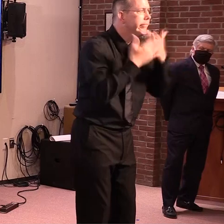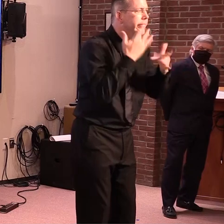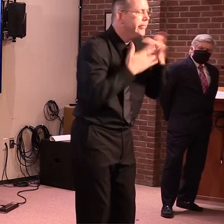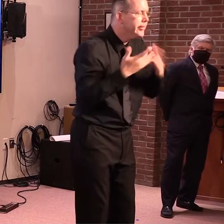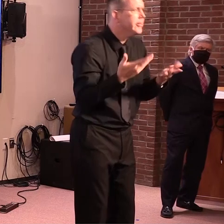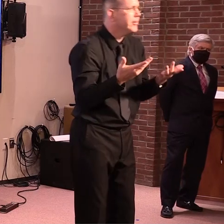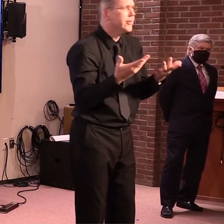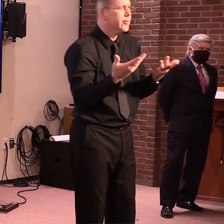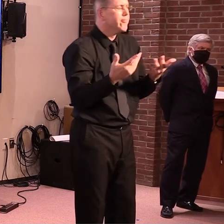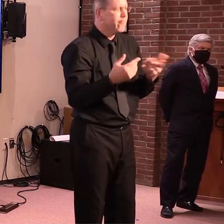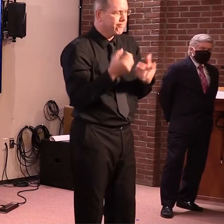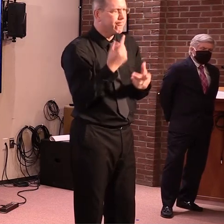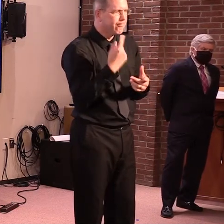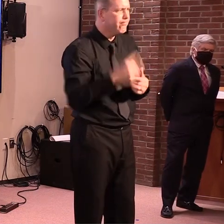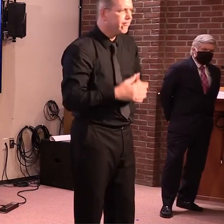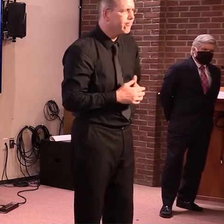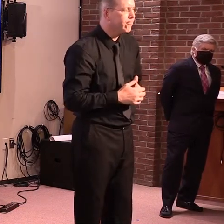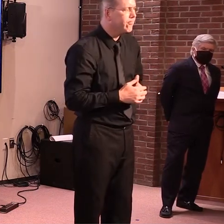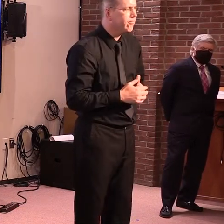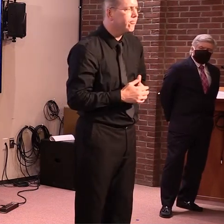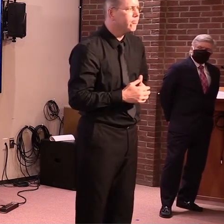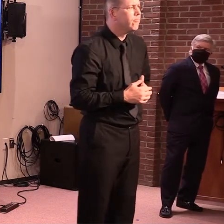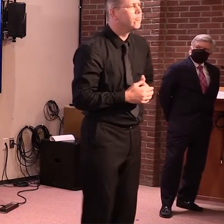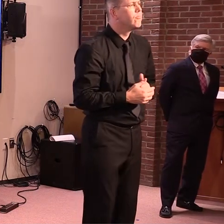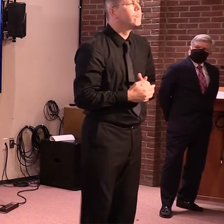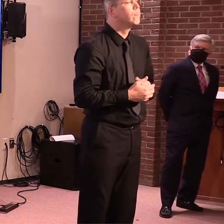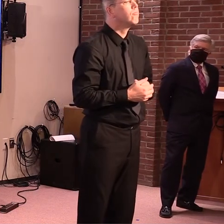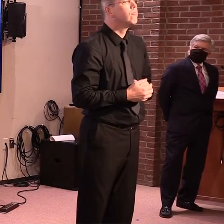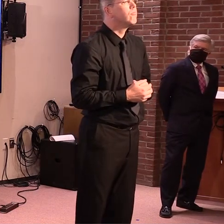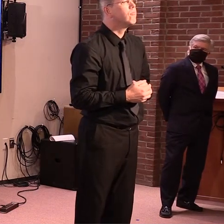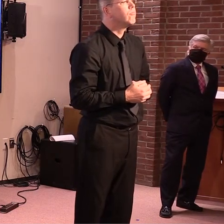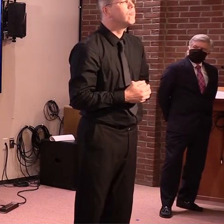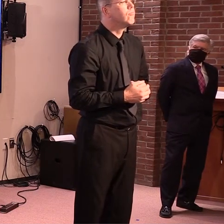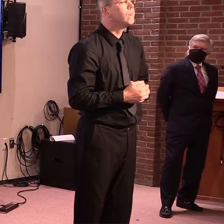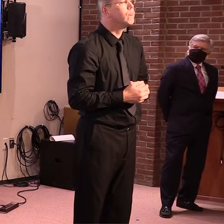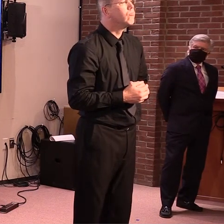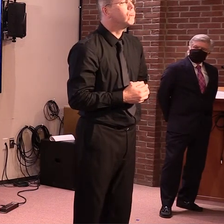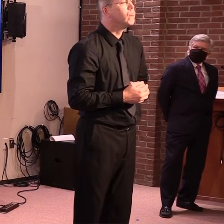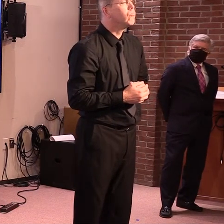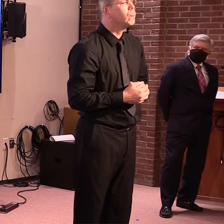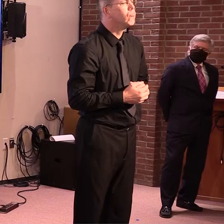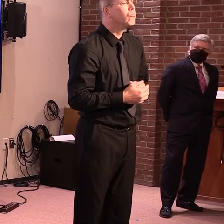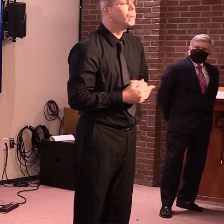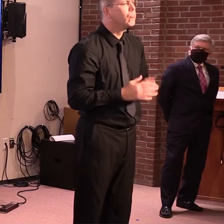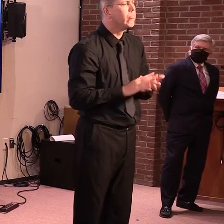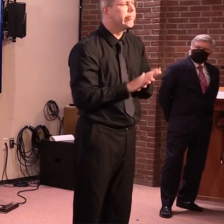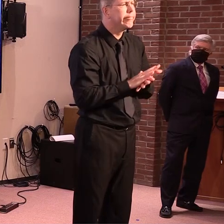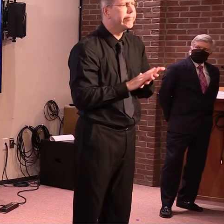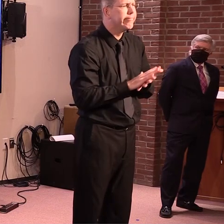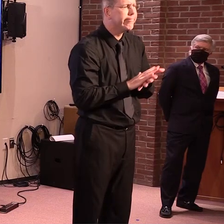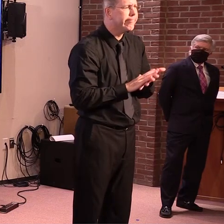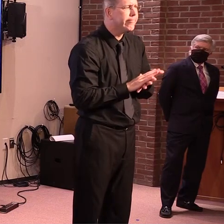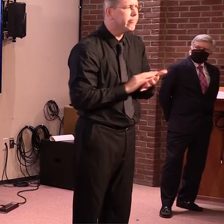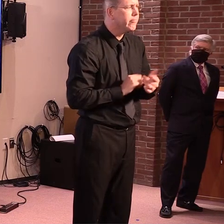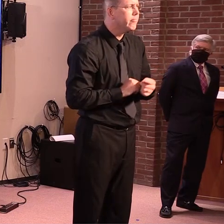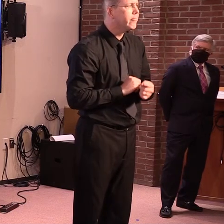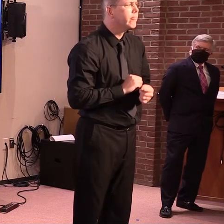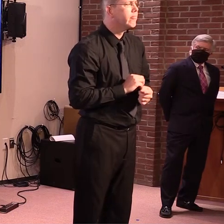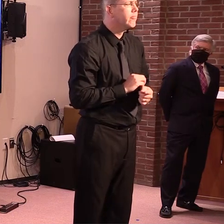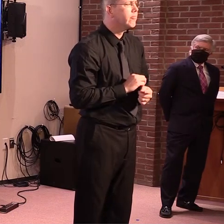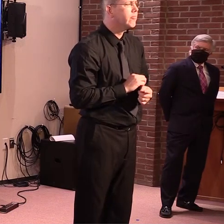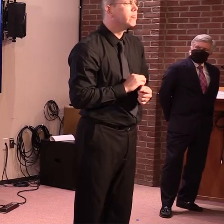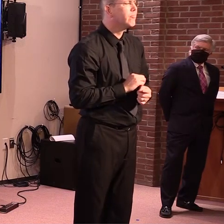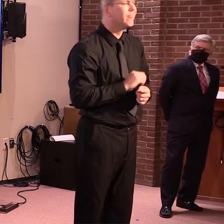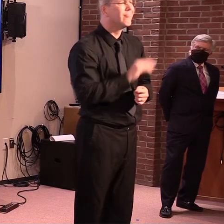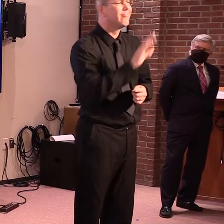out what I can find out, and we'll get back to you. Okay, thank you. We do have a provision of the WARN